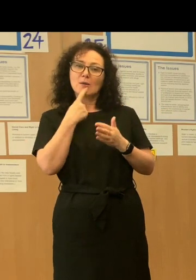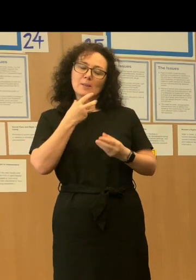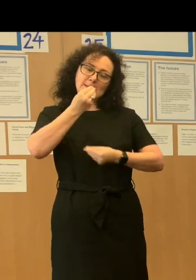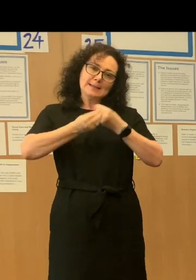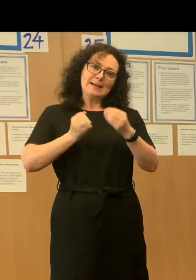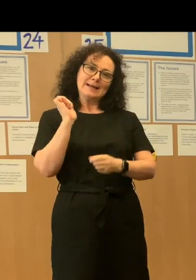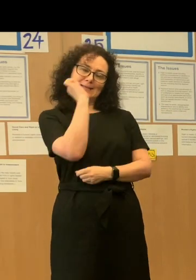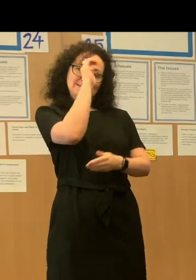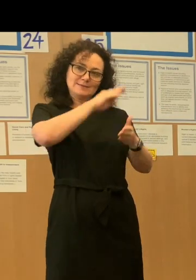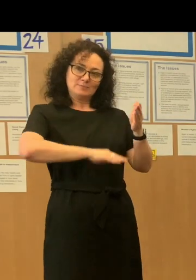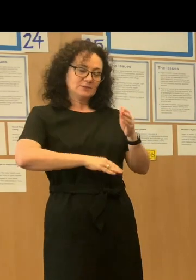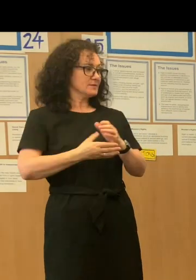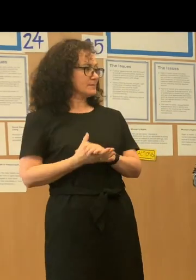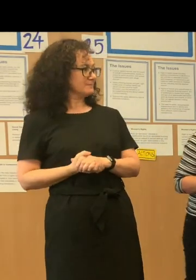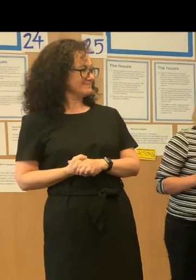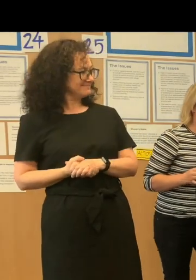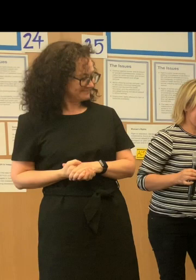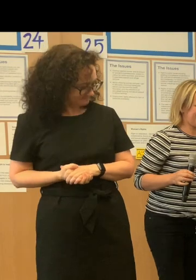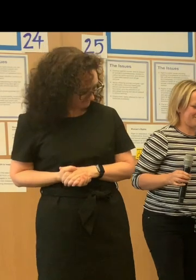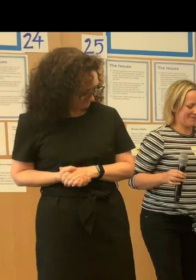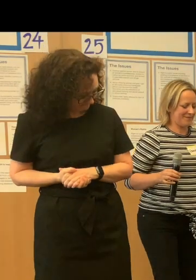SNAP more generally.